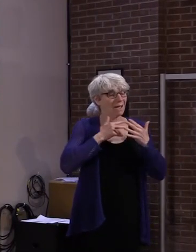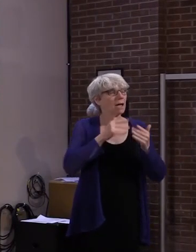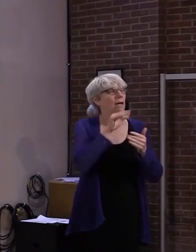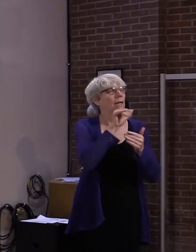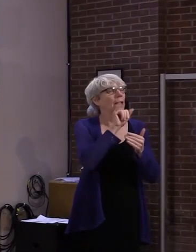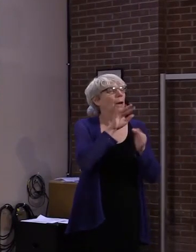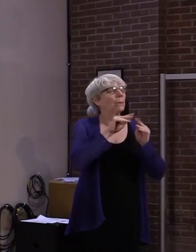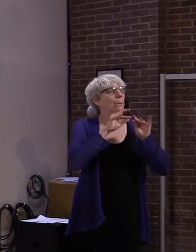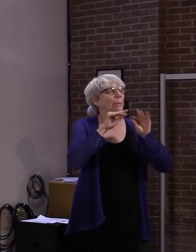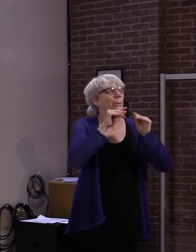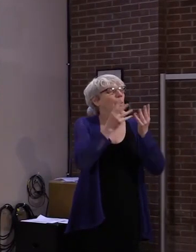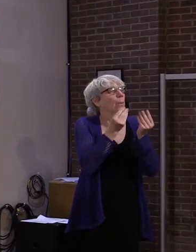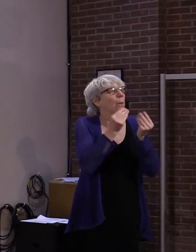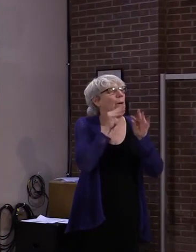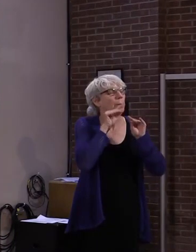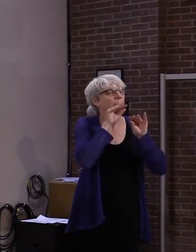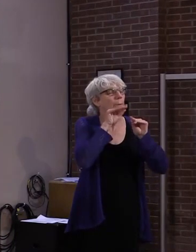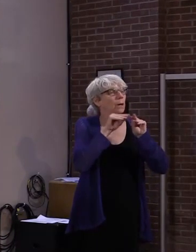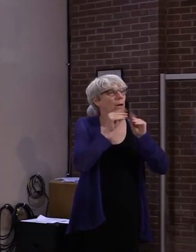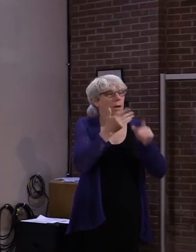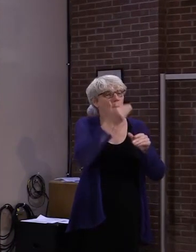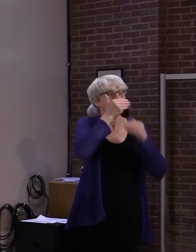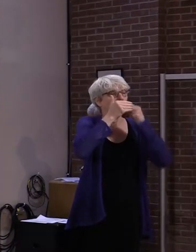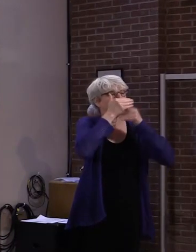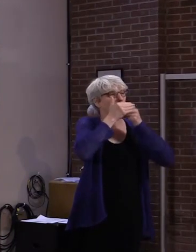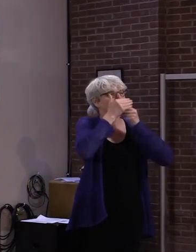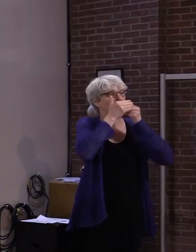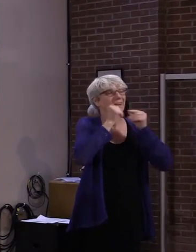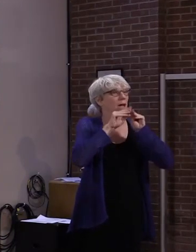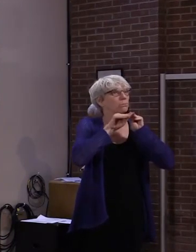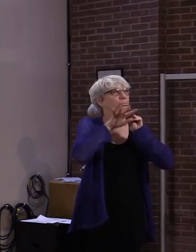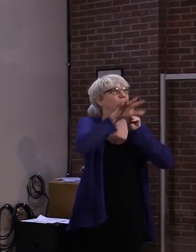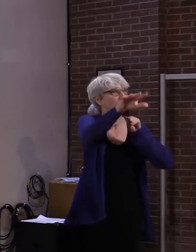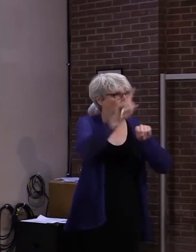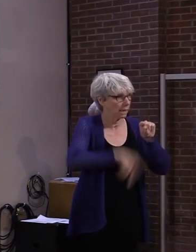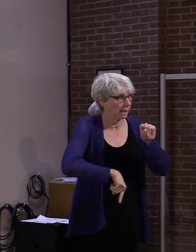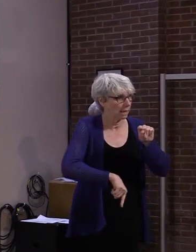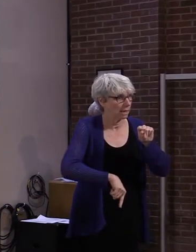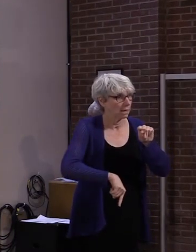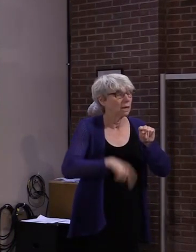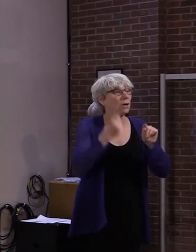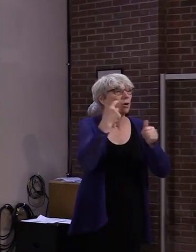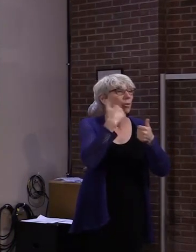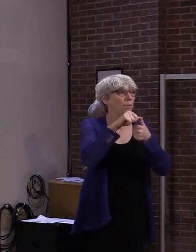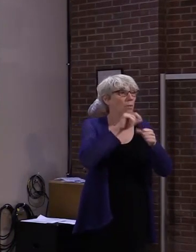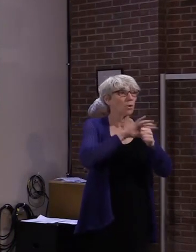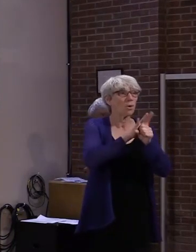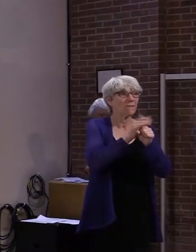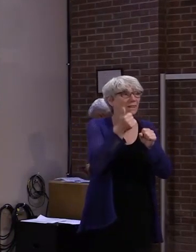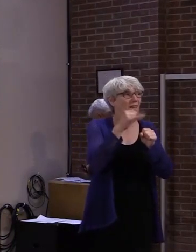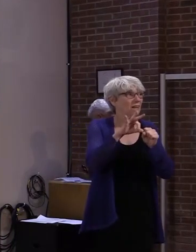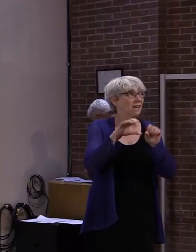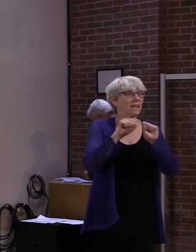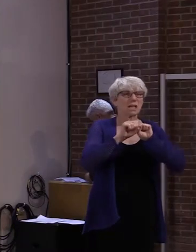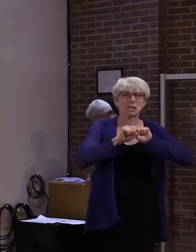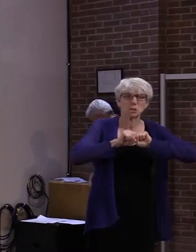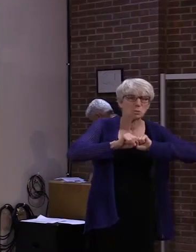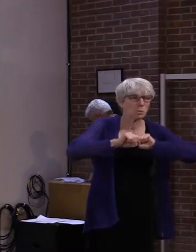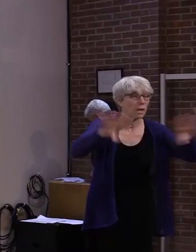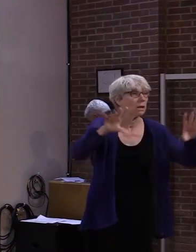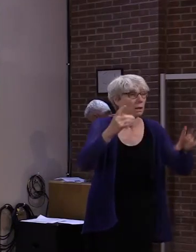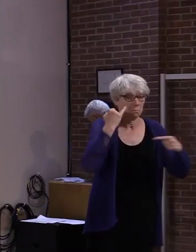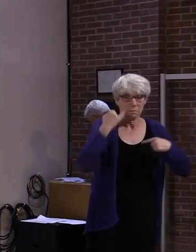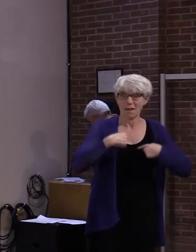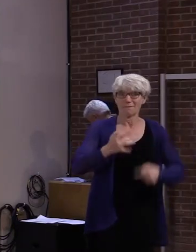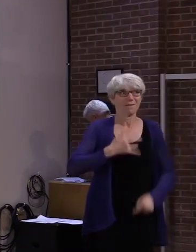droplets and can keep them from reaching others covid19 can spread from anyone even if a person does not